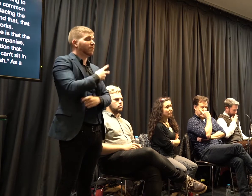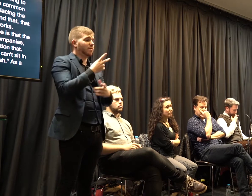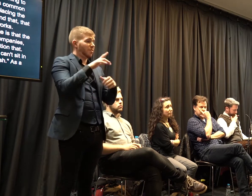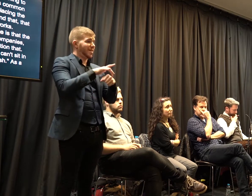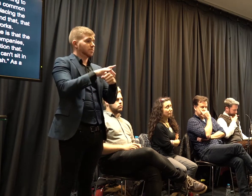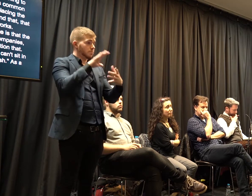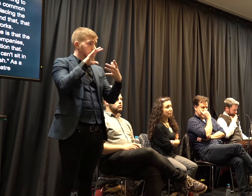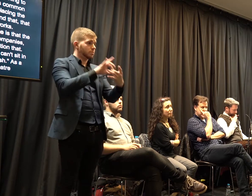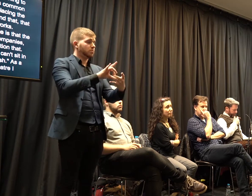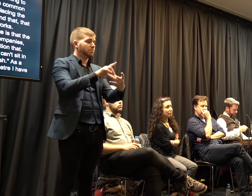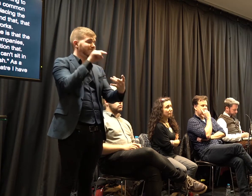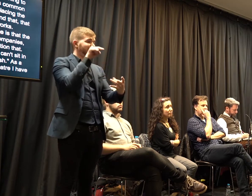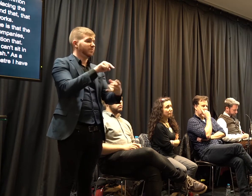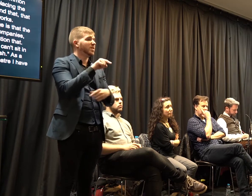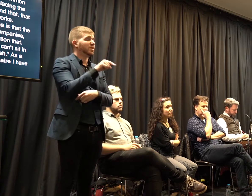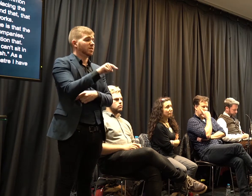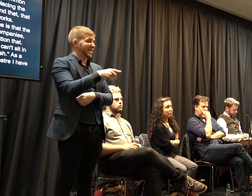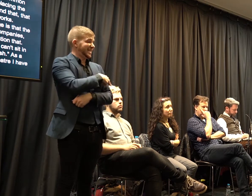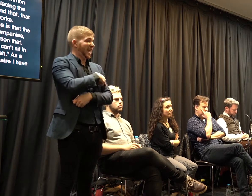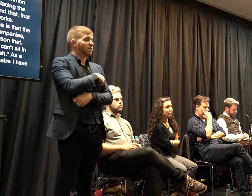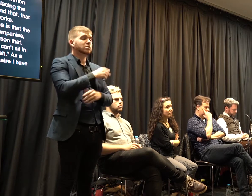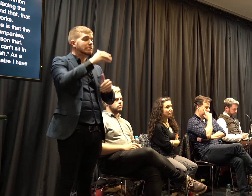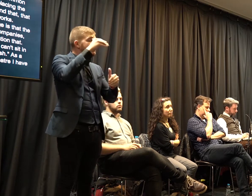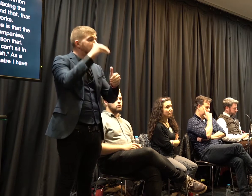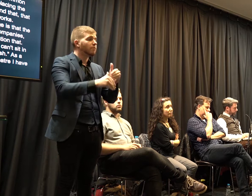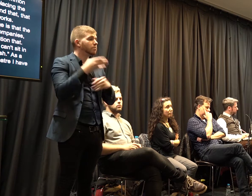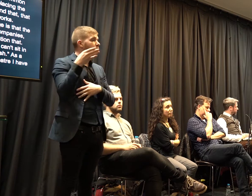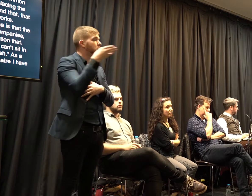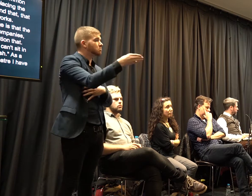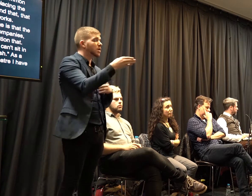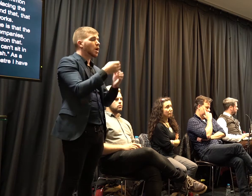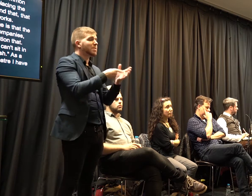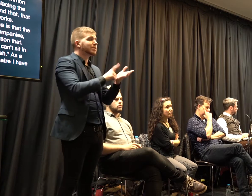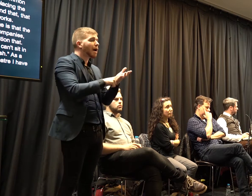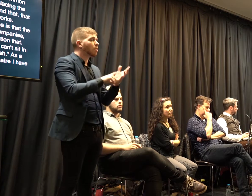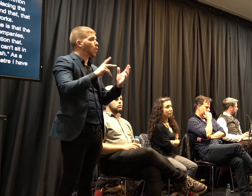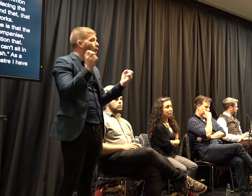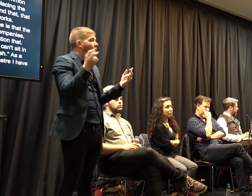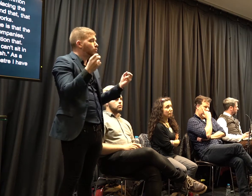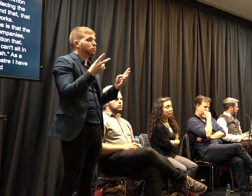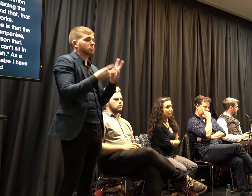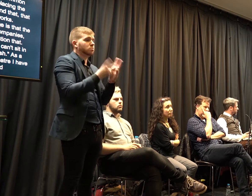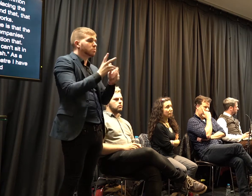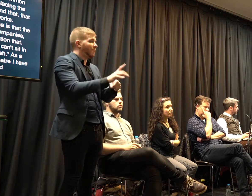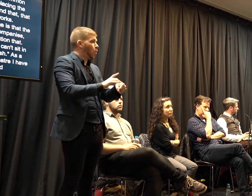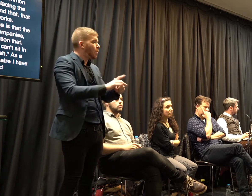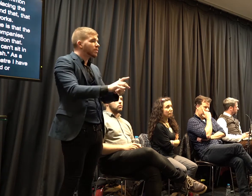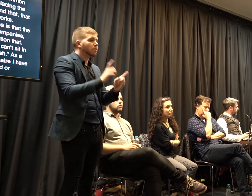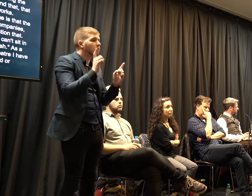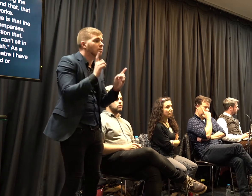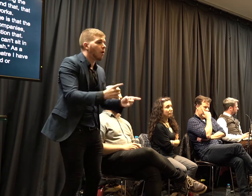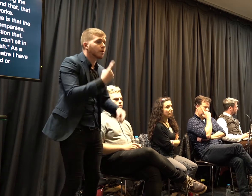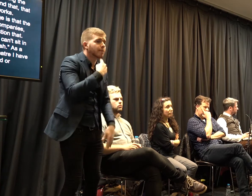in doesn't go ever to BSL interpreted or captioned performances and couldn't tell me where the captions